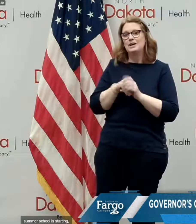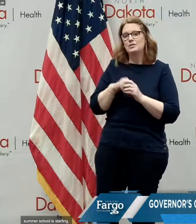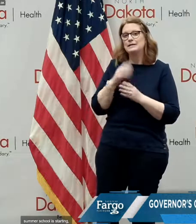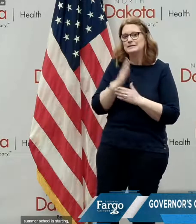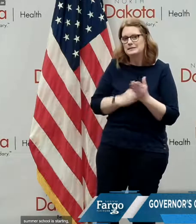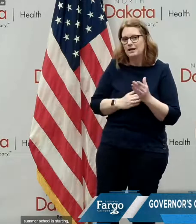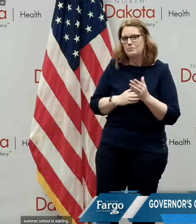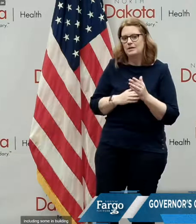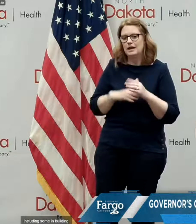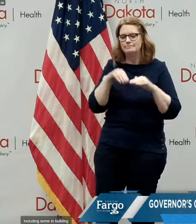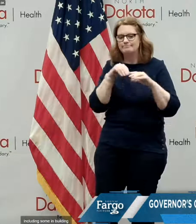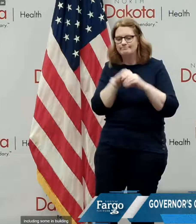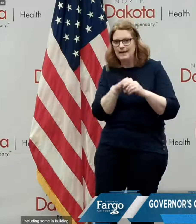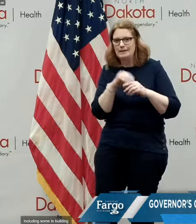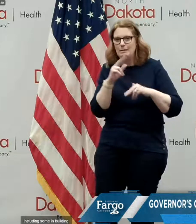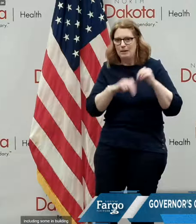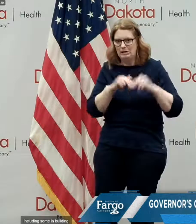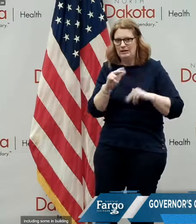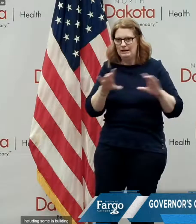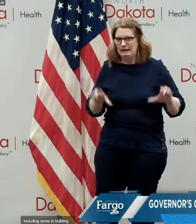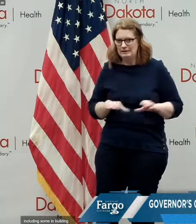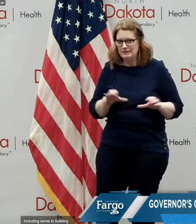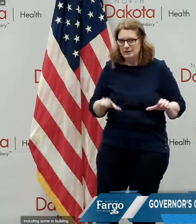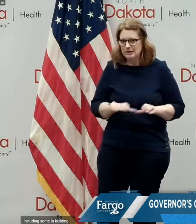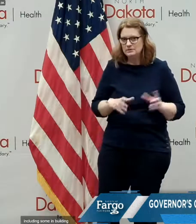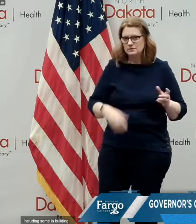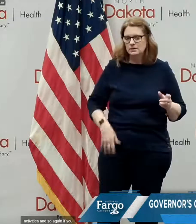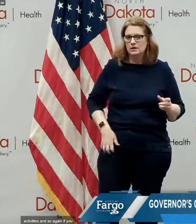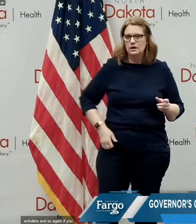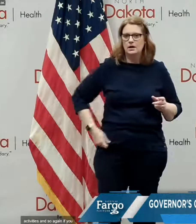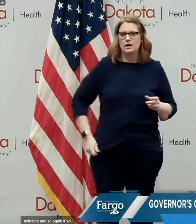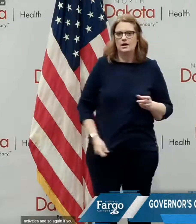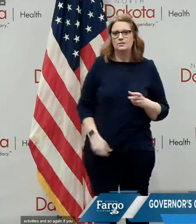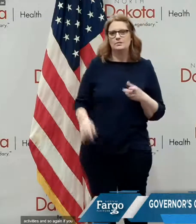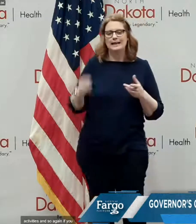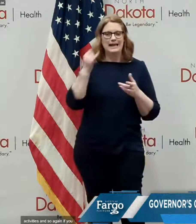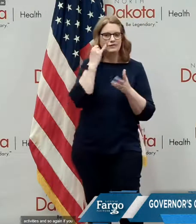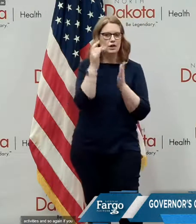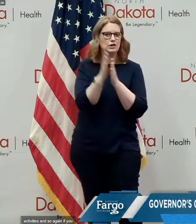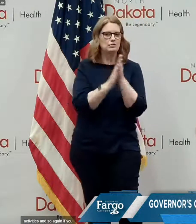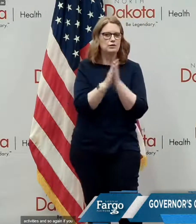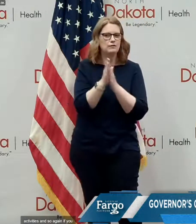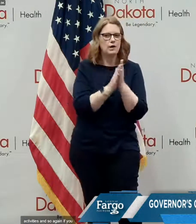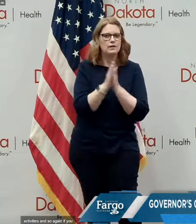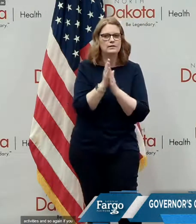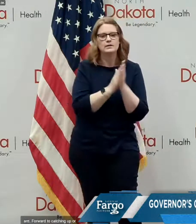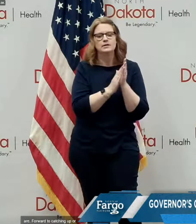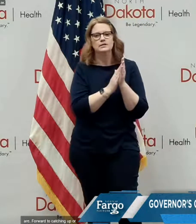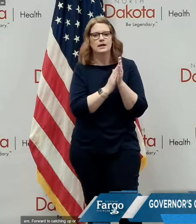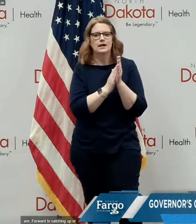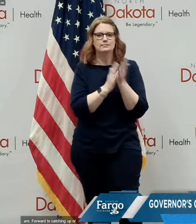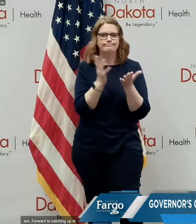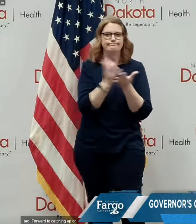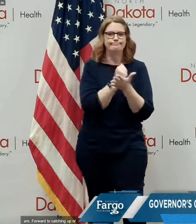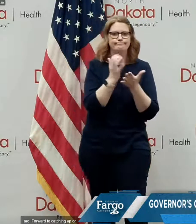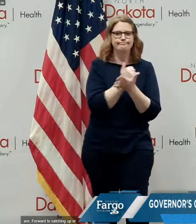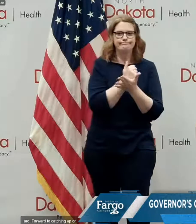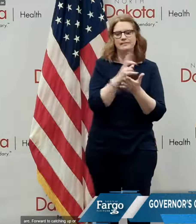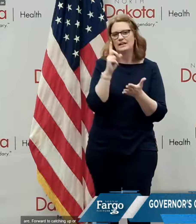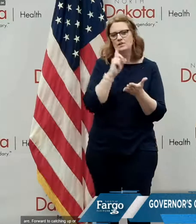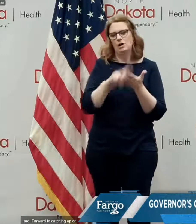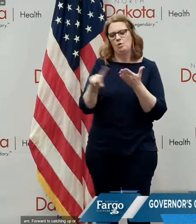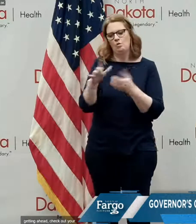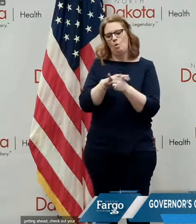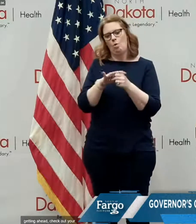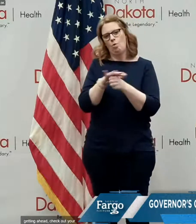activities. And so again, if you are looking forward to catching up or getting ahead, check out your local school district